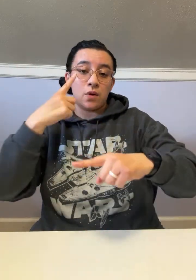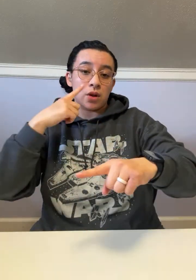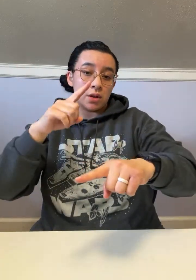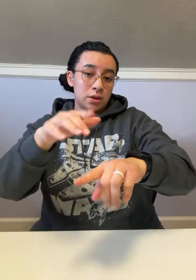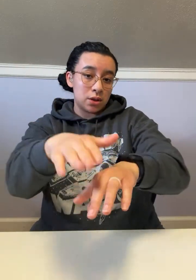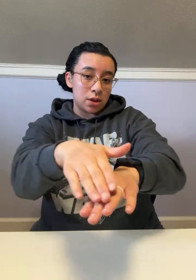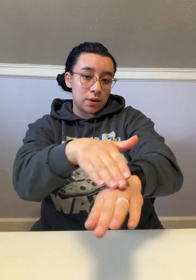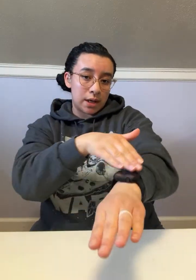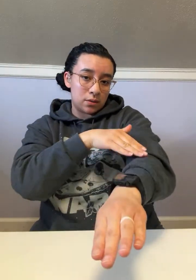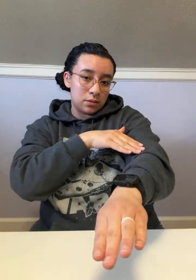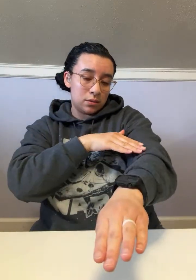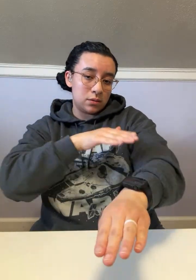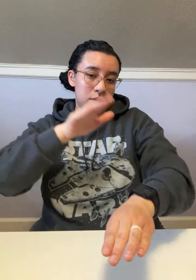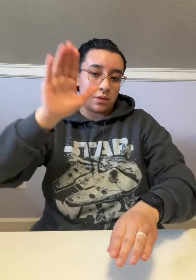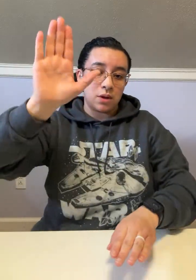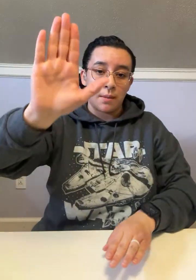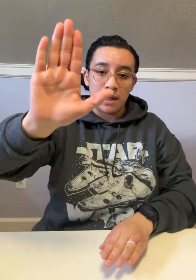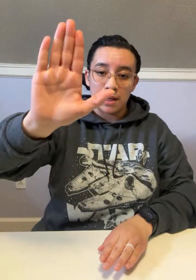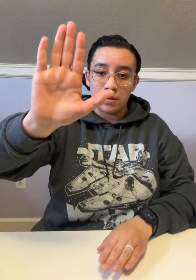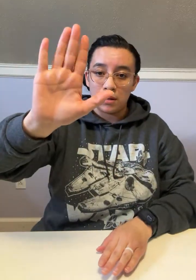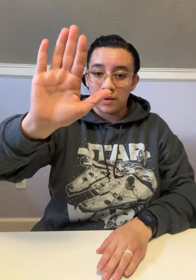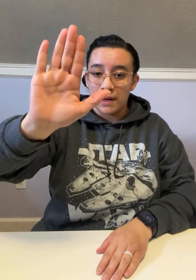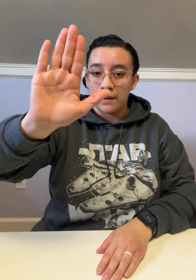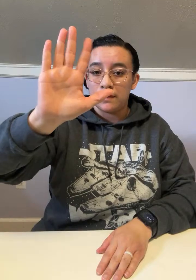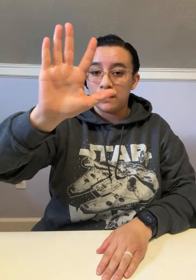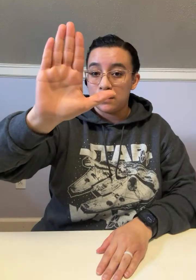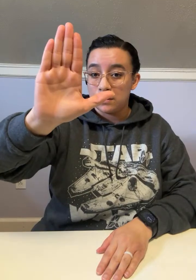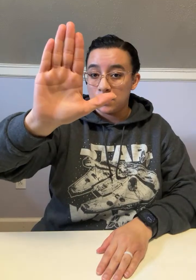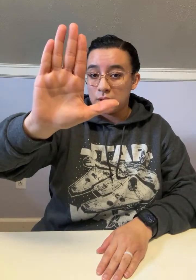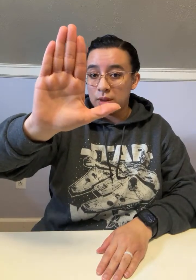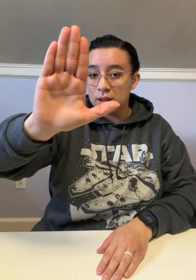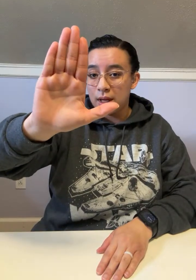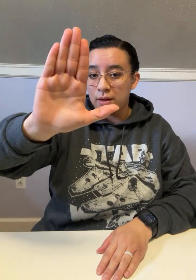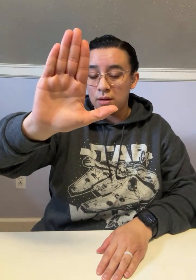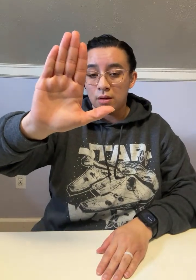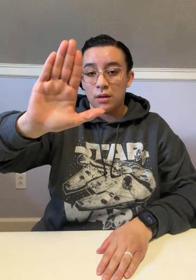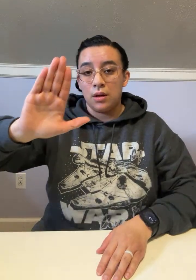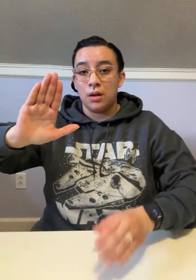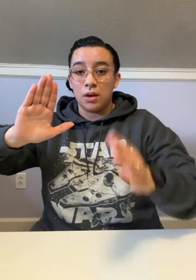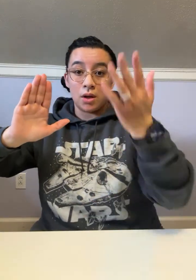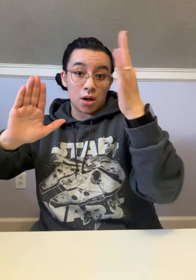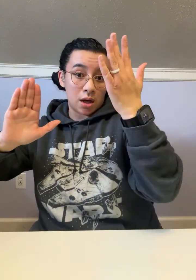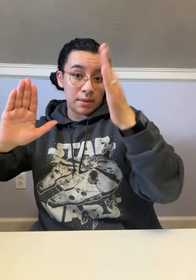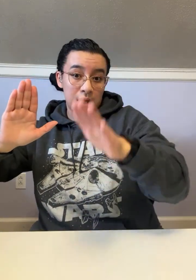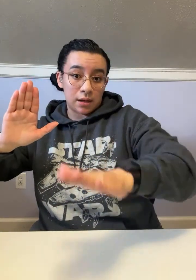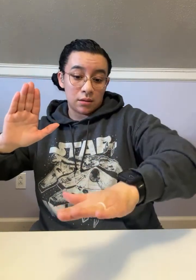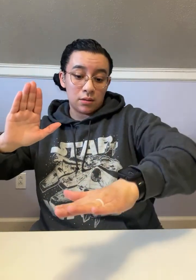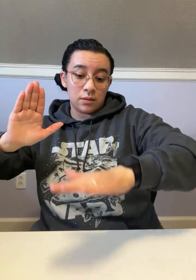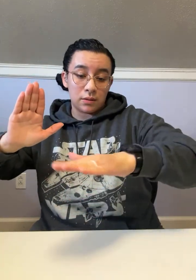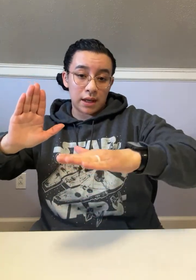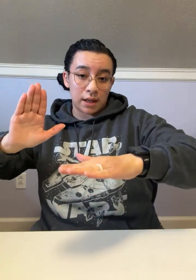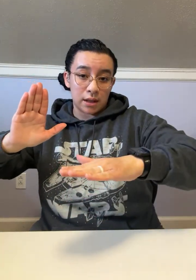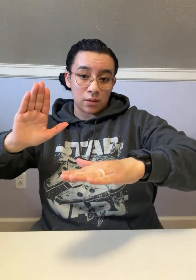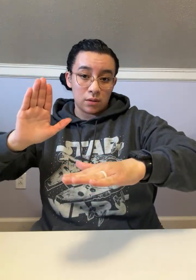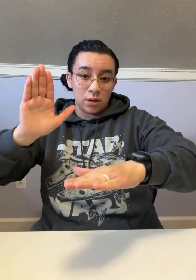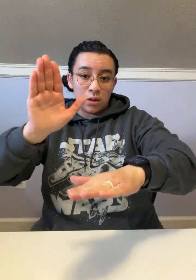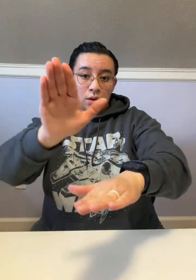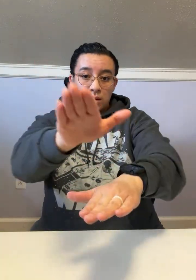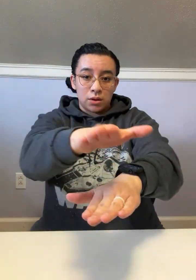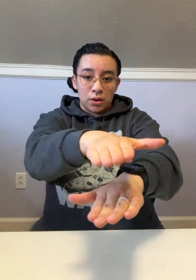for slow down, so dominant hand number 5, squeeze it together. Non-dominant hand, flat hand down. So you